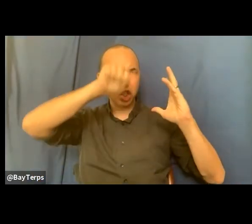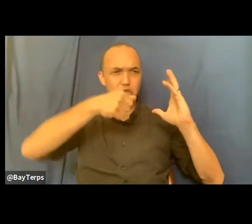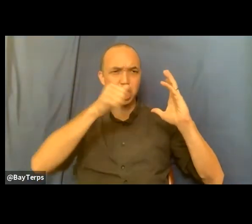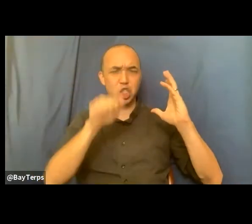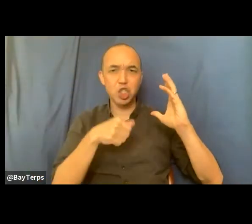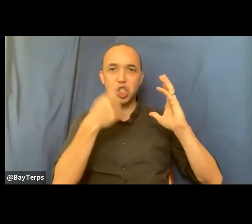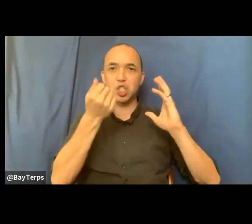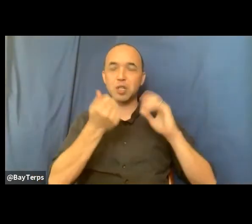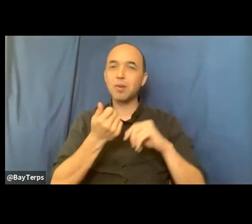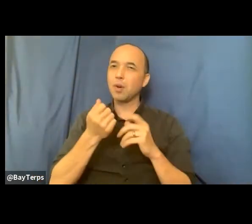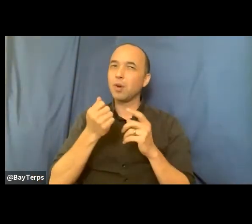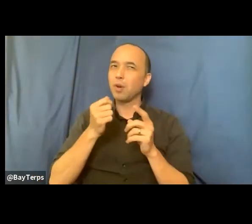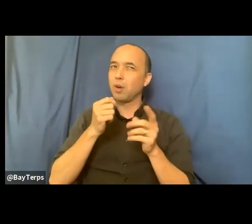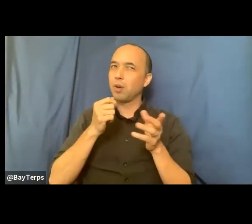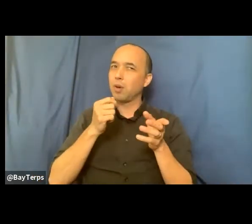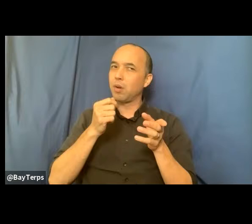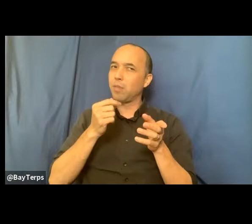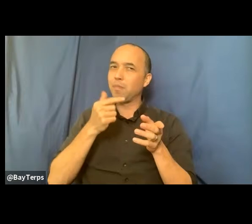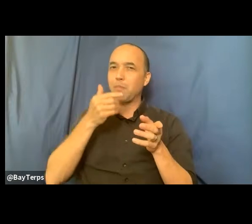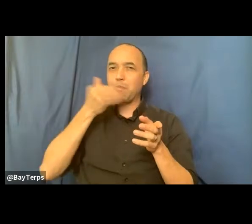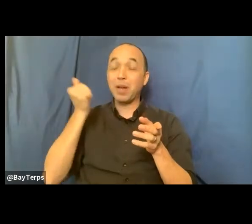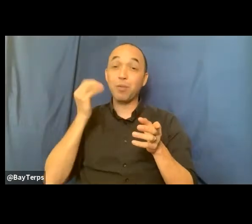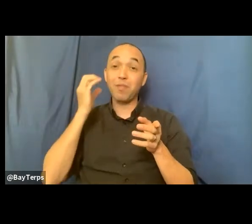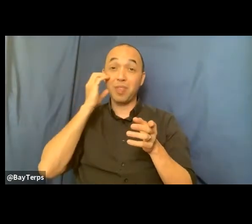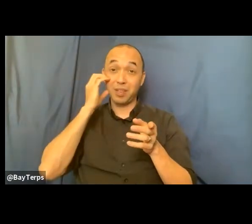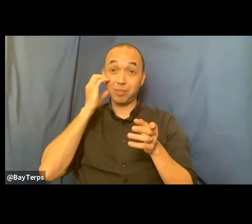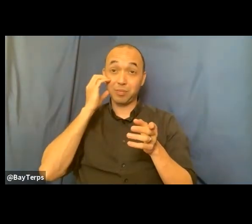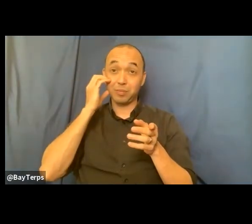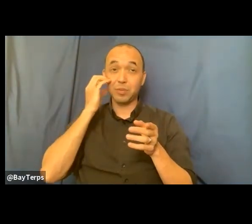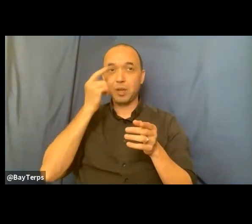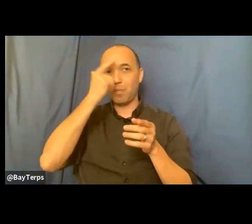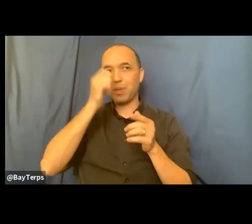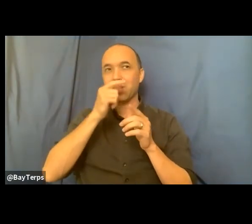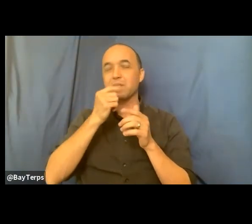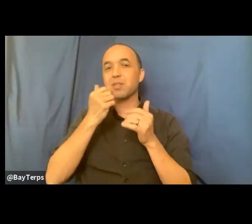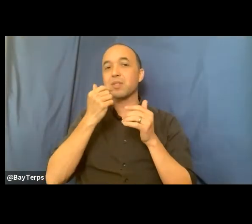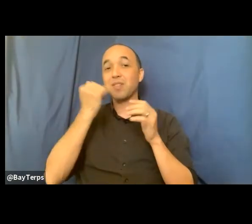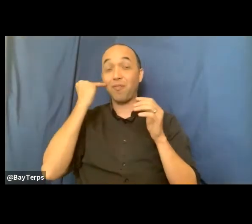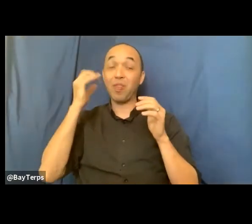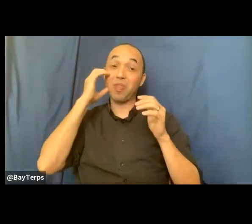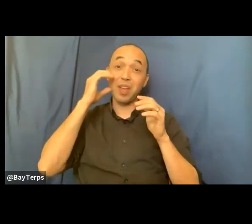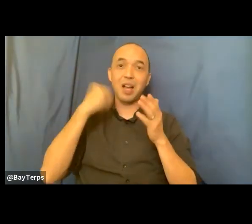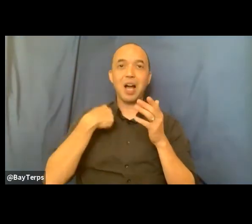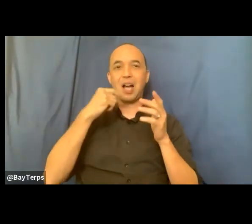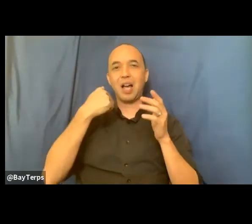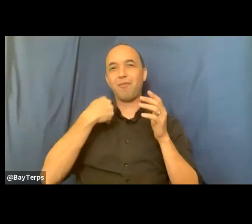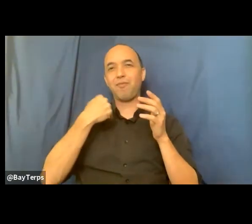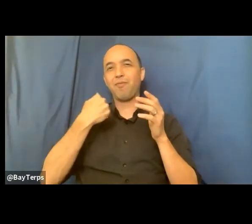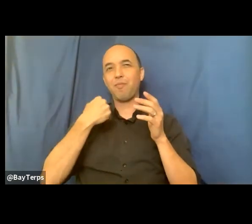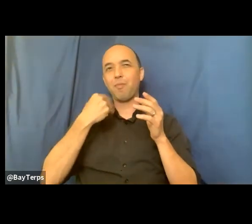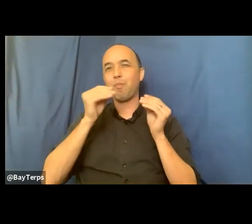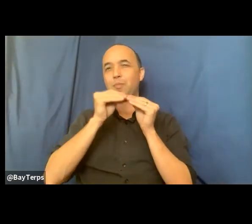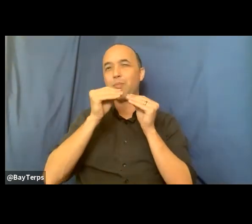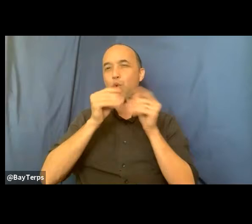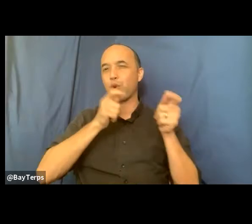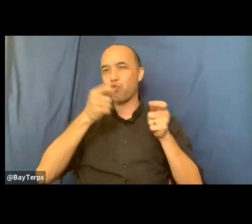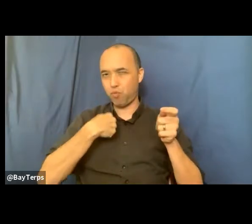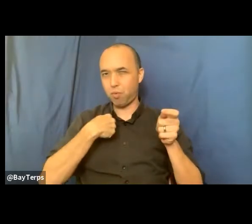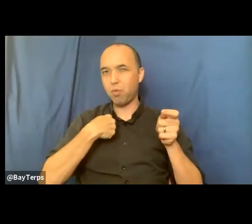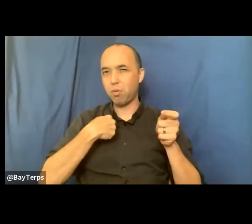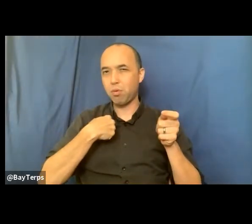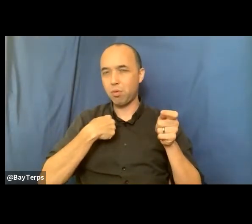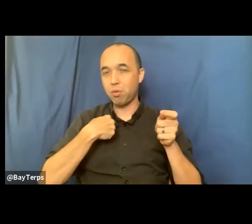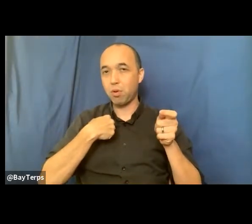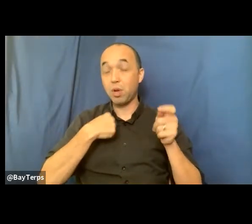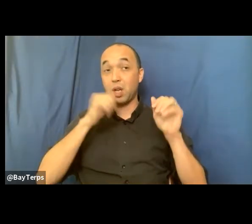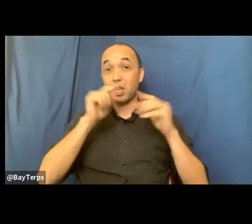amount of light that I let through, like especially with the etching. I will start with a thick pumpkin, and that way I can put a bright